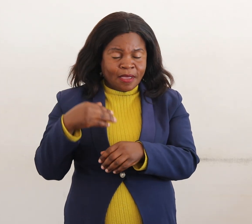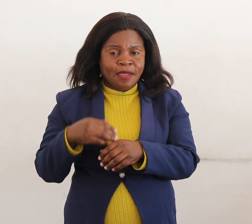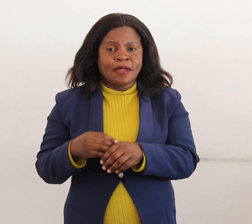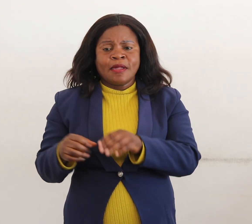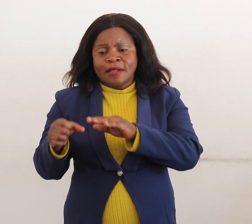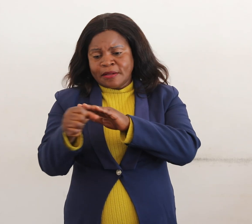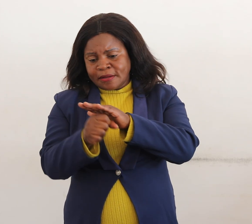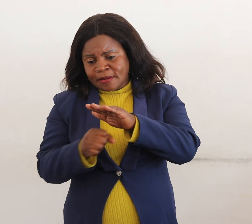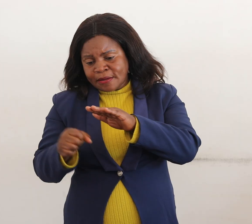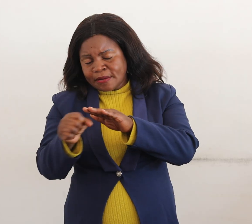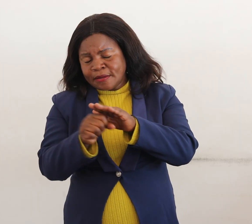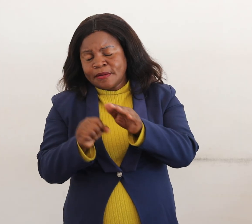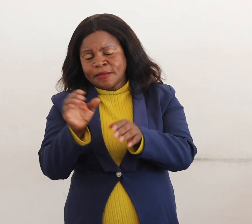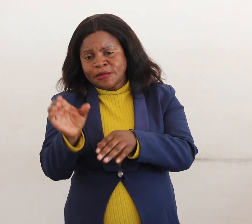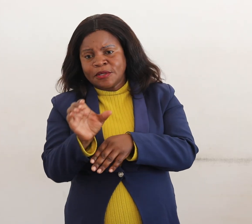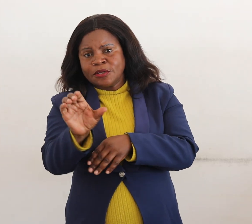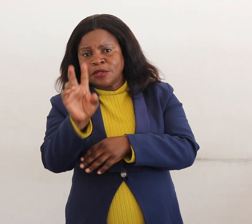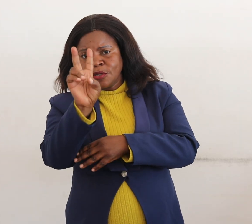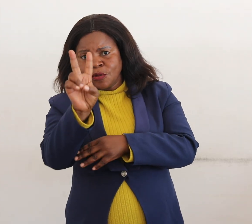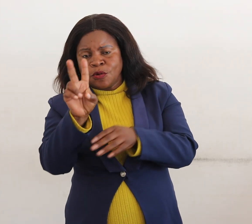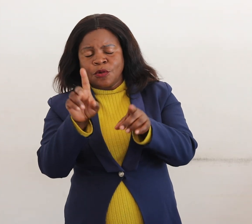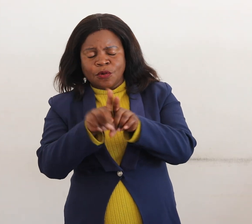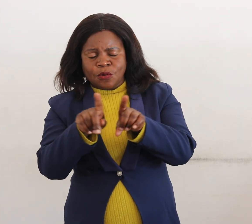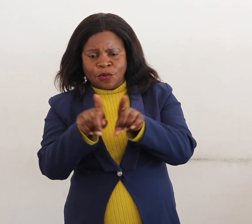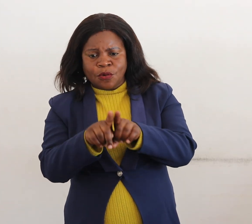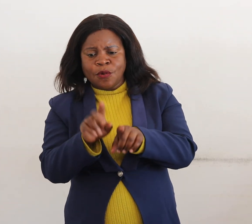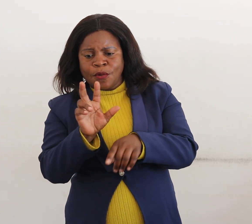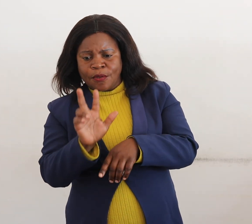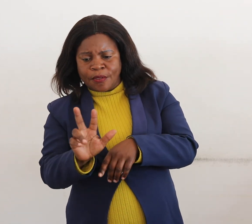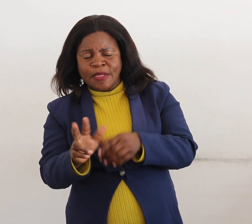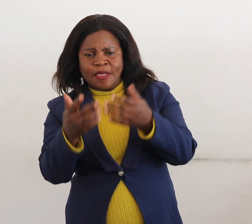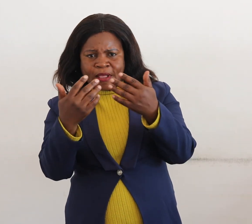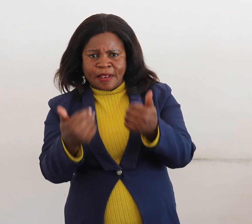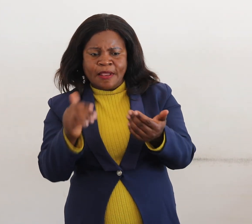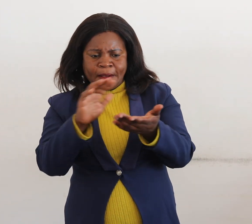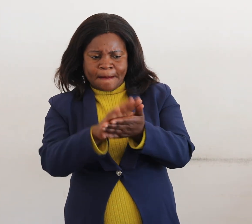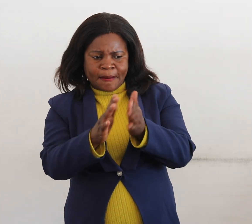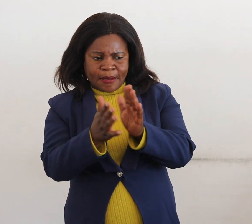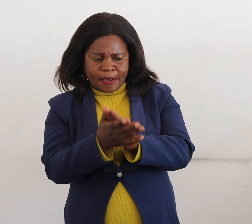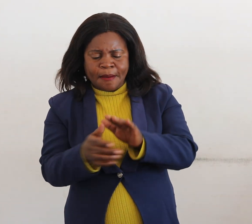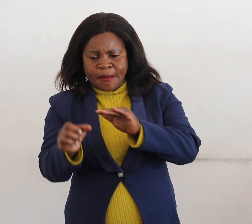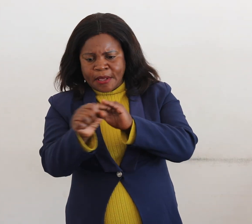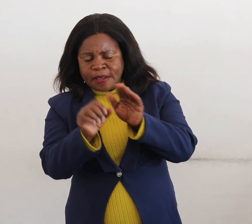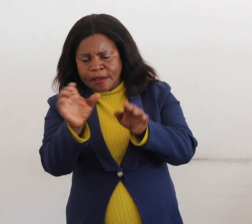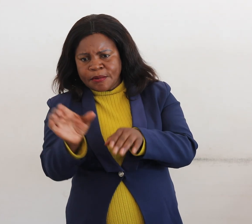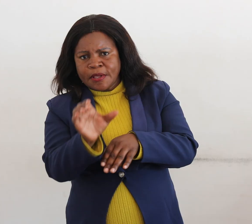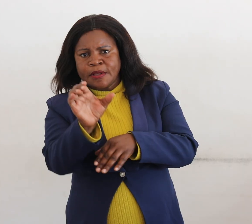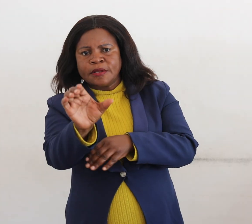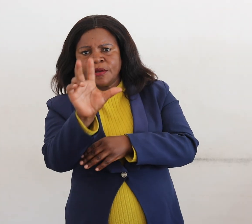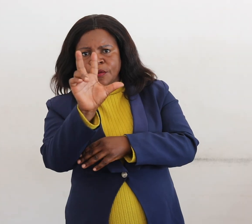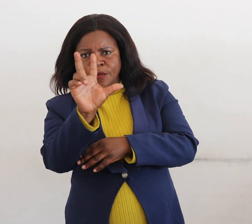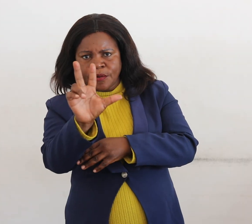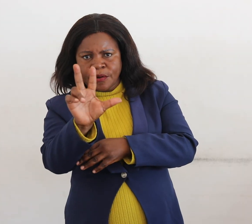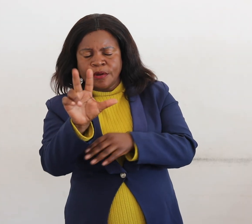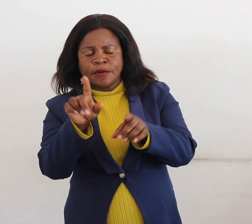2 and subsection 3, now becoming subsection 3 and subsection 4.